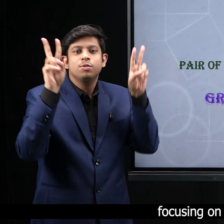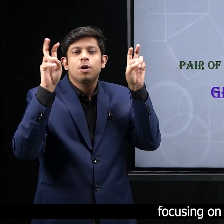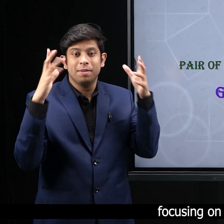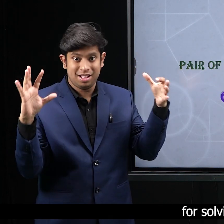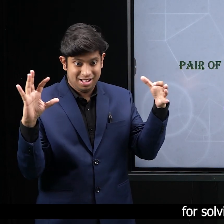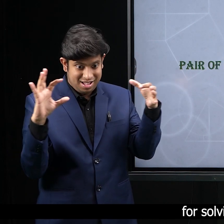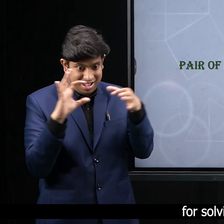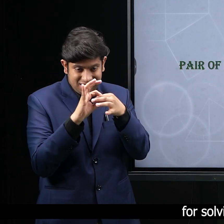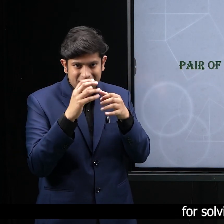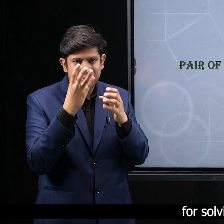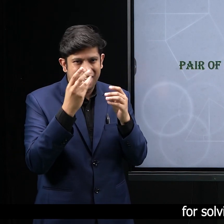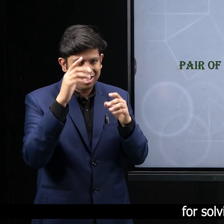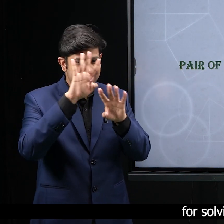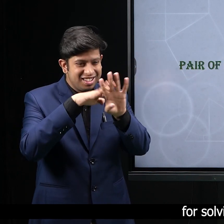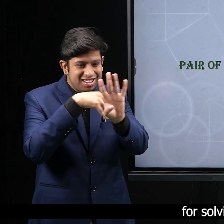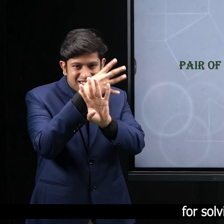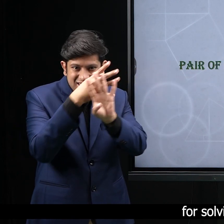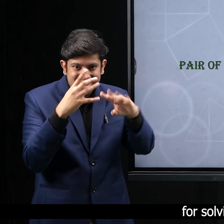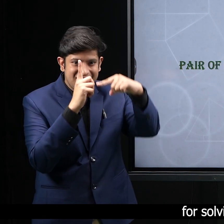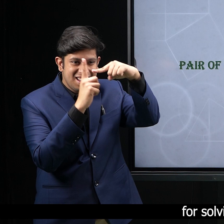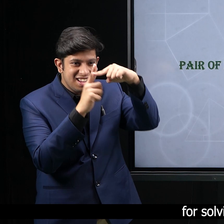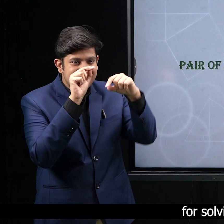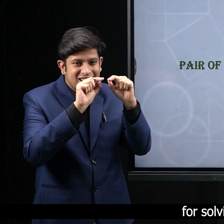method for solving these equations.